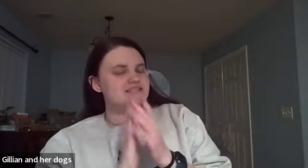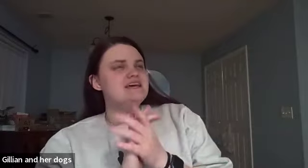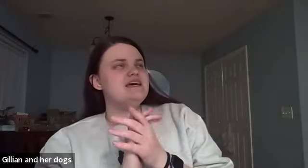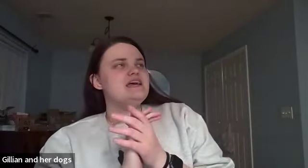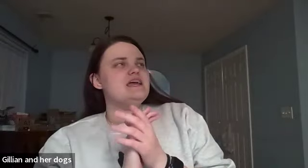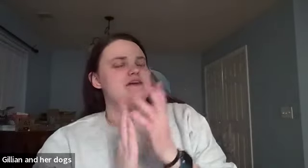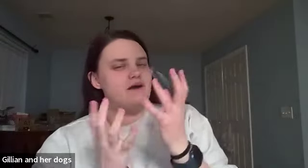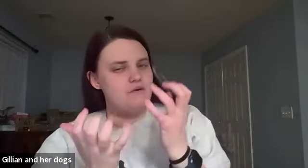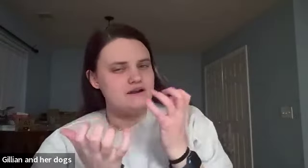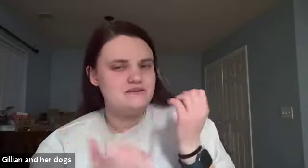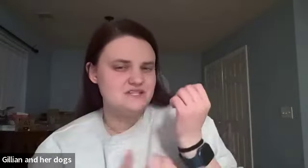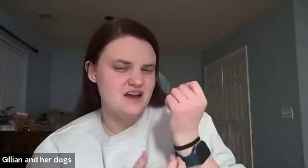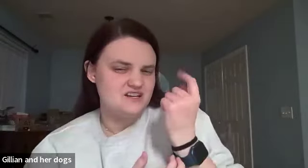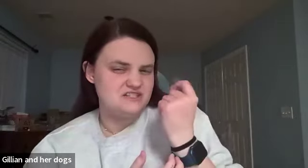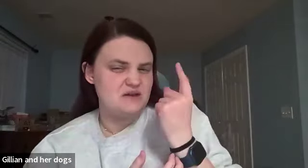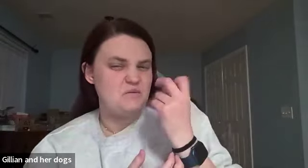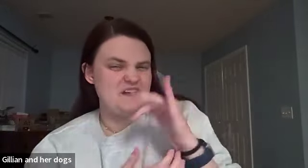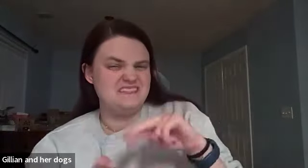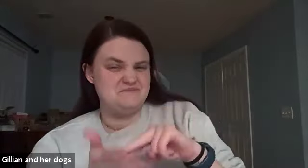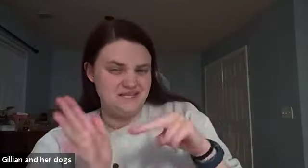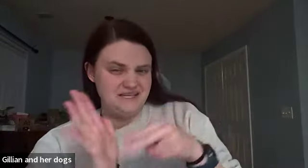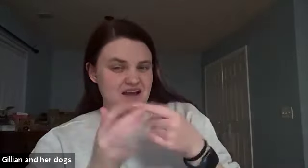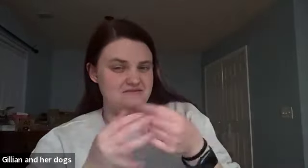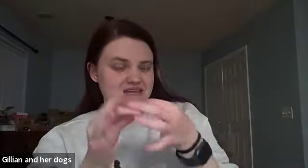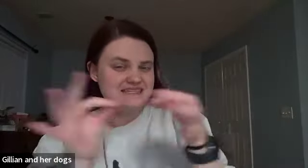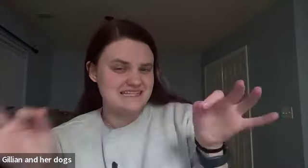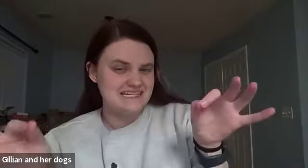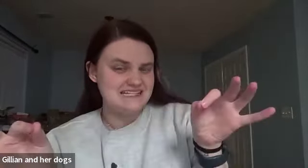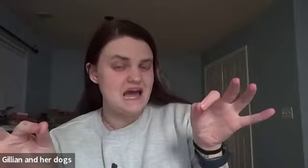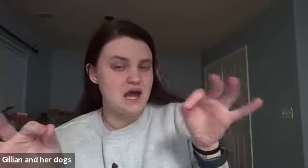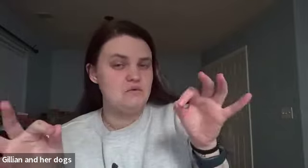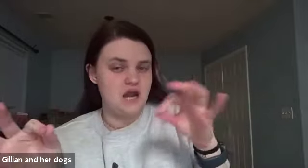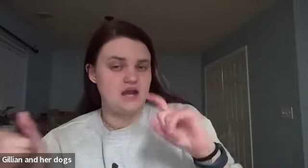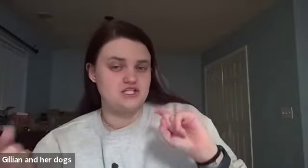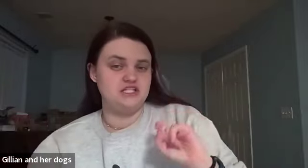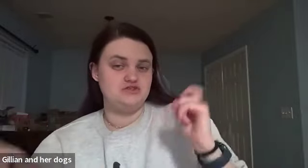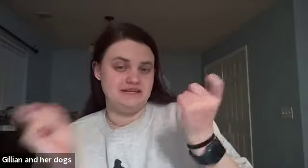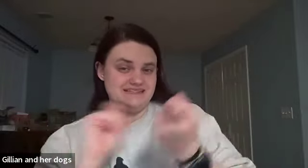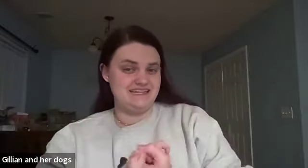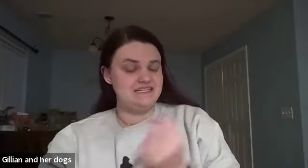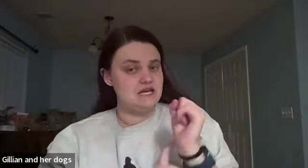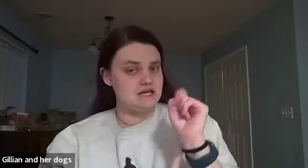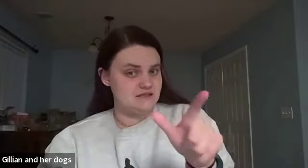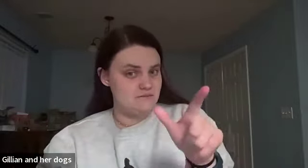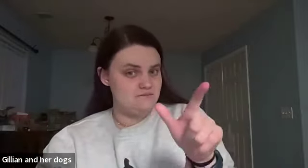But if I wanted them to understand what's the meaning of that sentence, I would actually translate it into ASL.